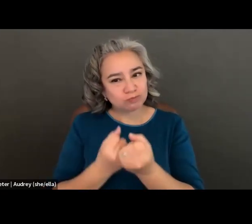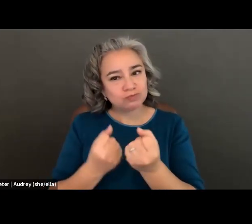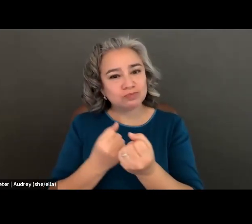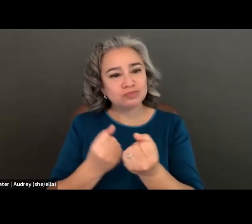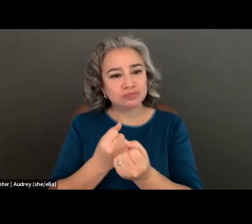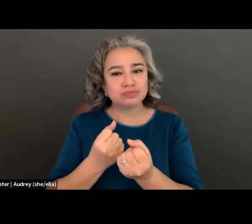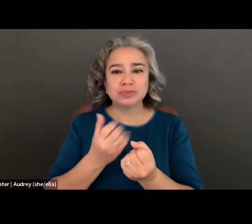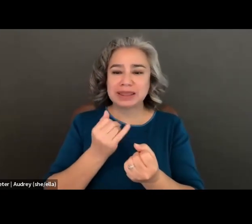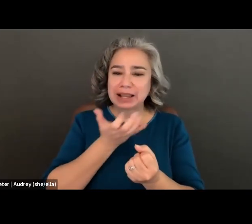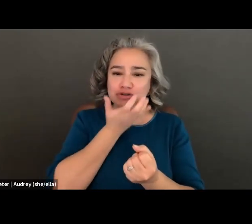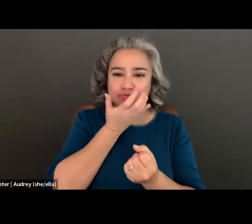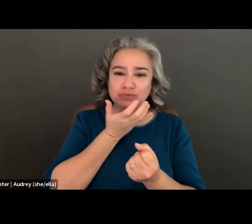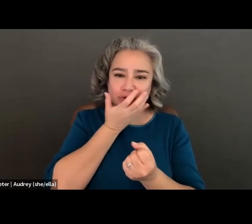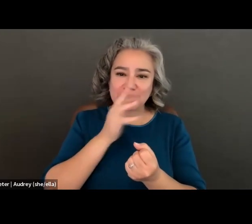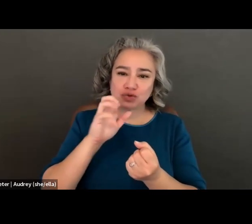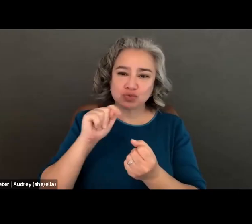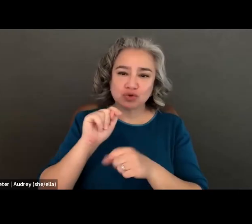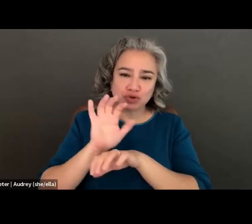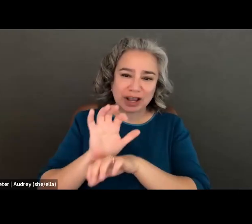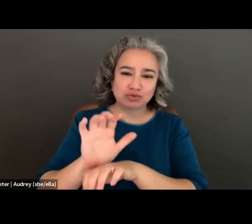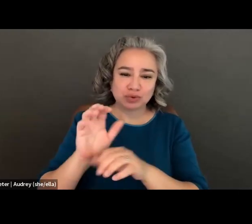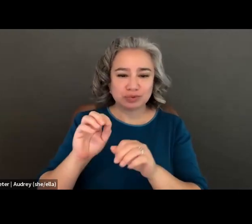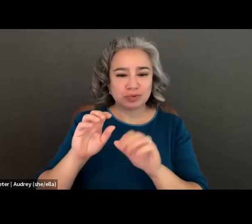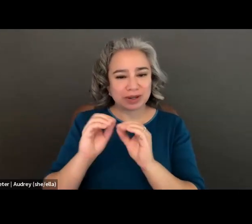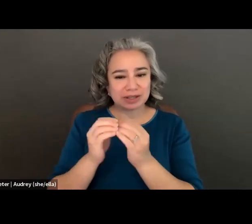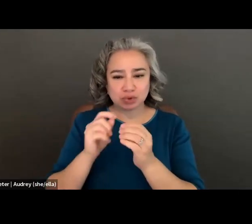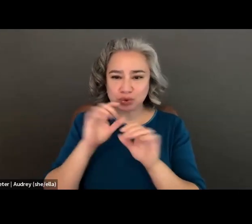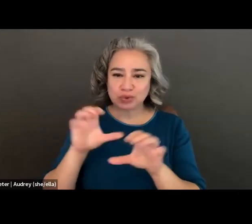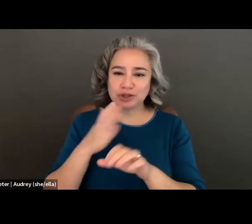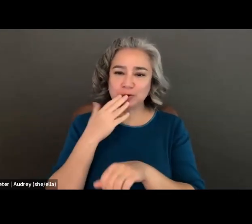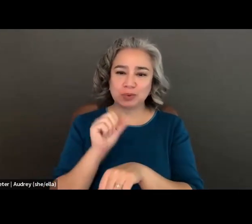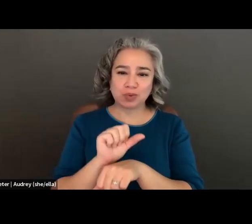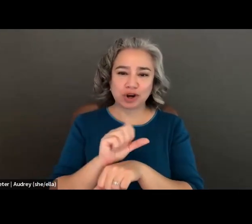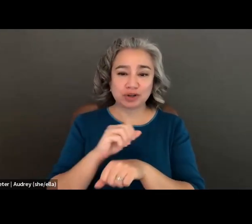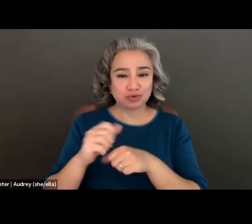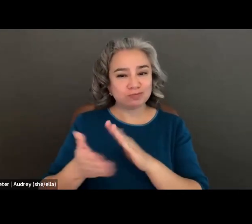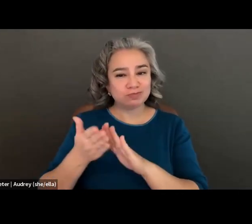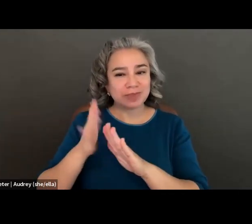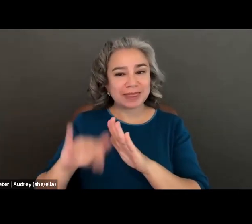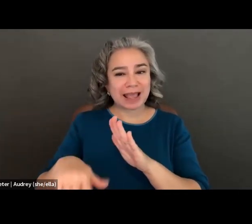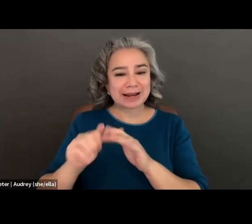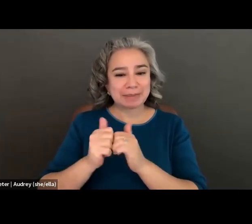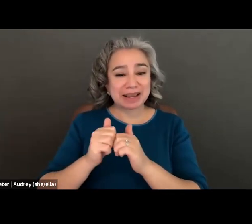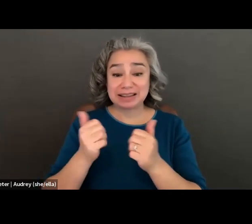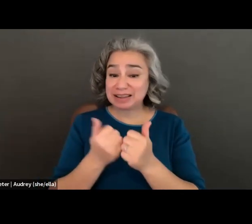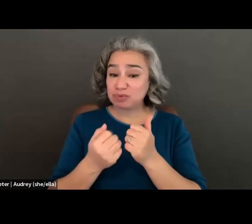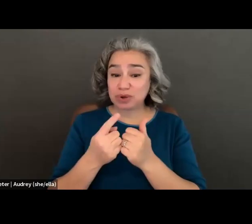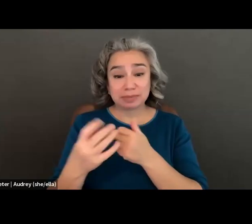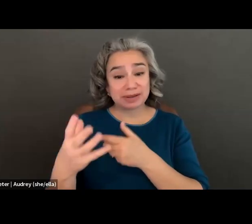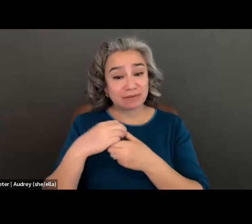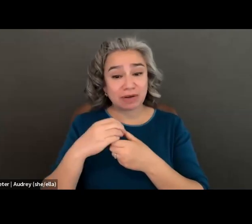work and running these type of campaigns. Everybody can be a part of silver action